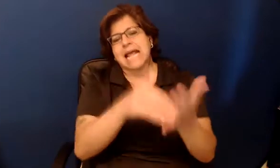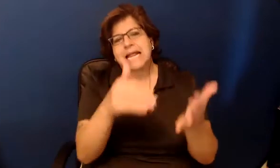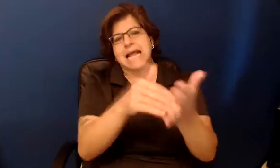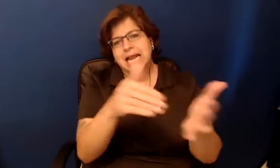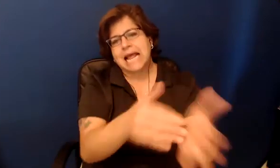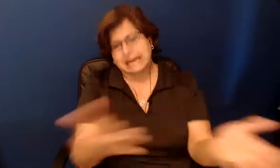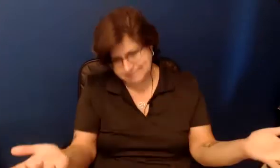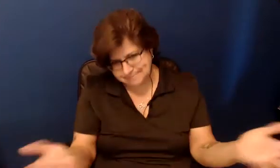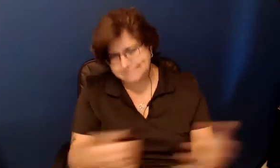and over,